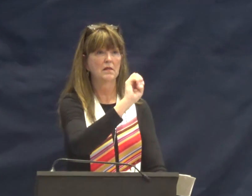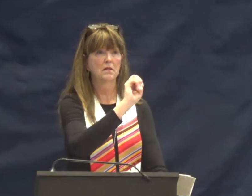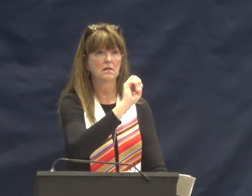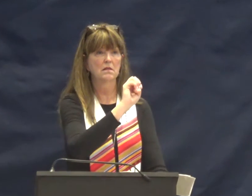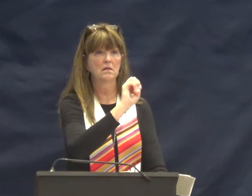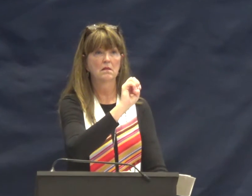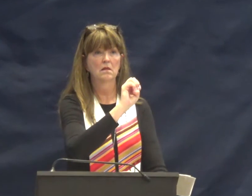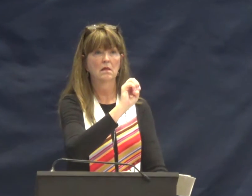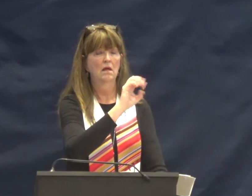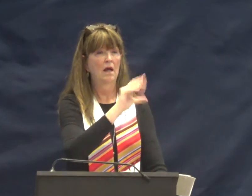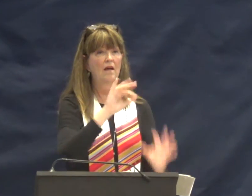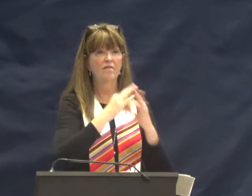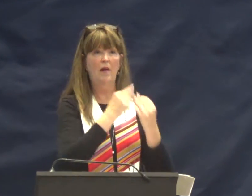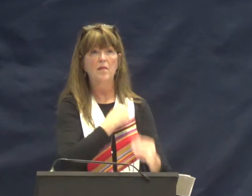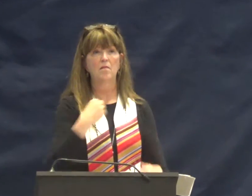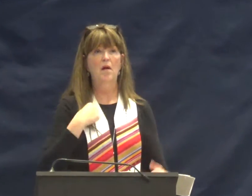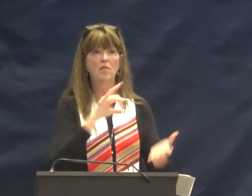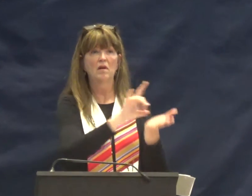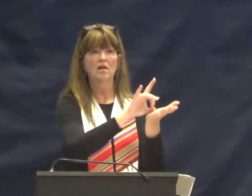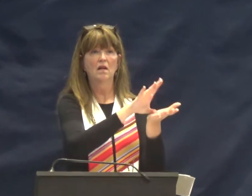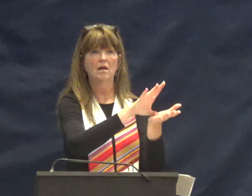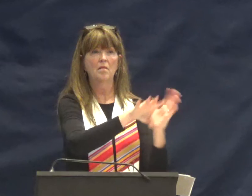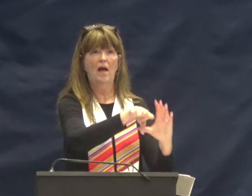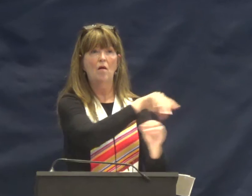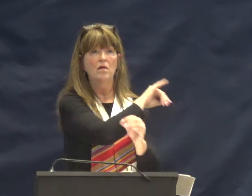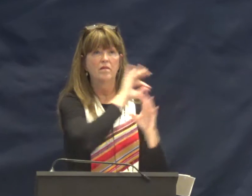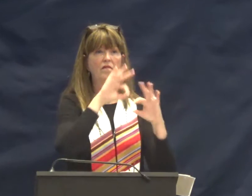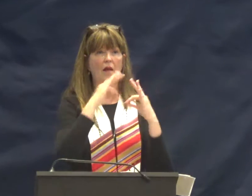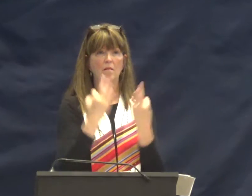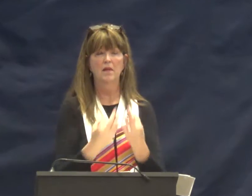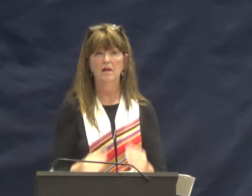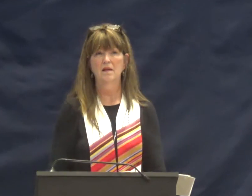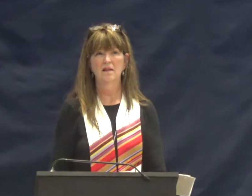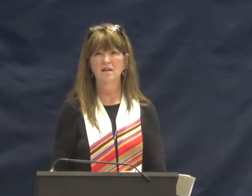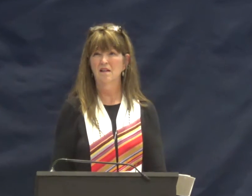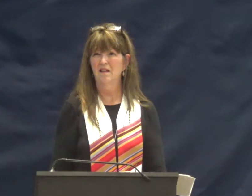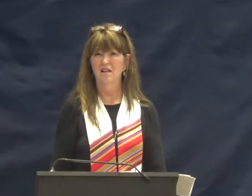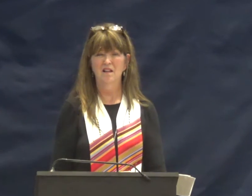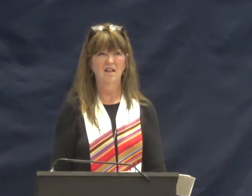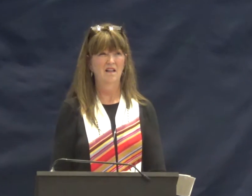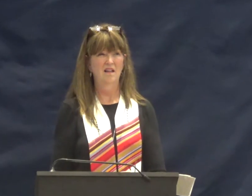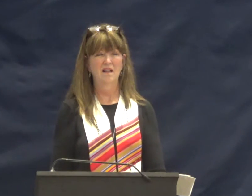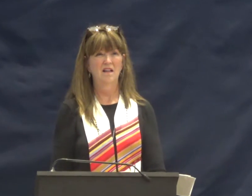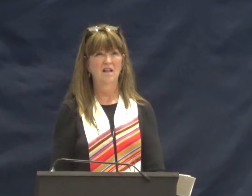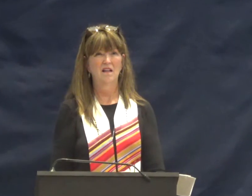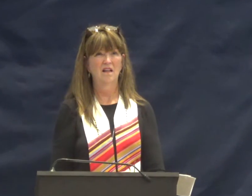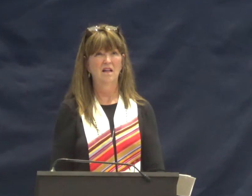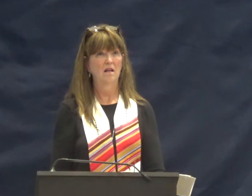Some people who have interracial marriages are ostracized from their family.